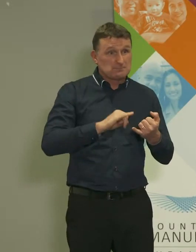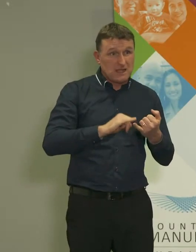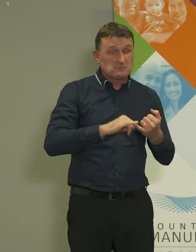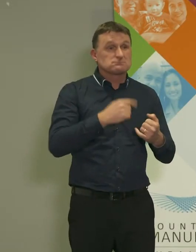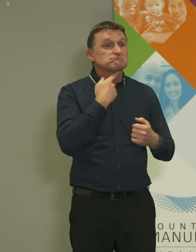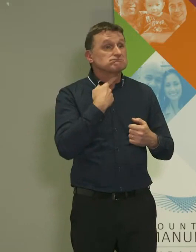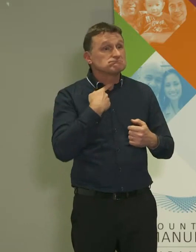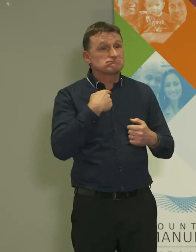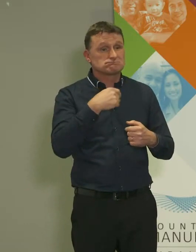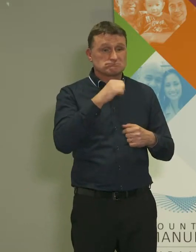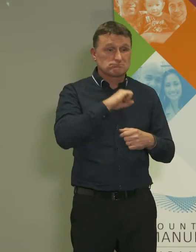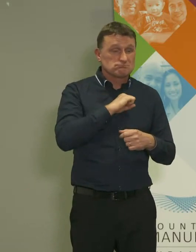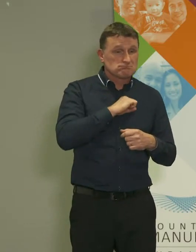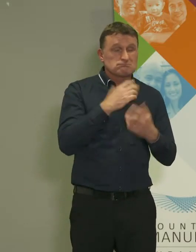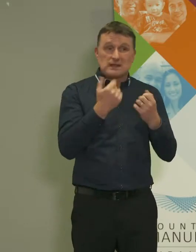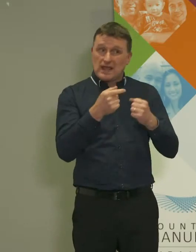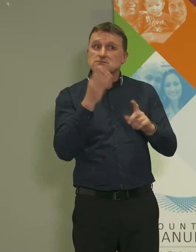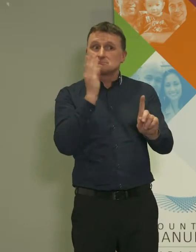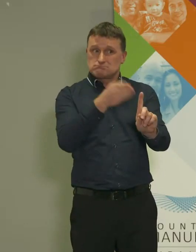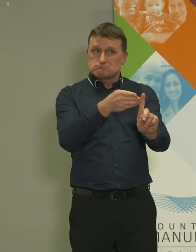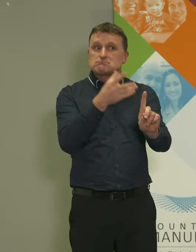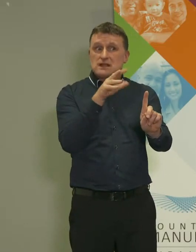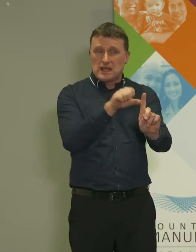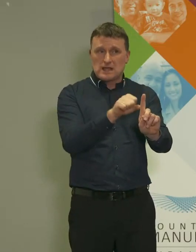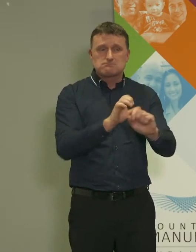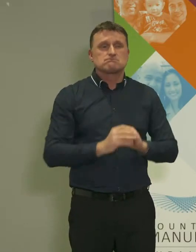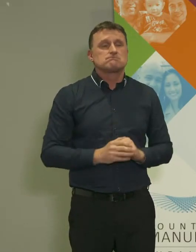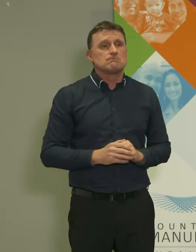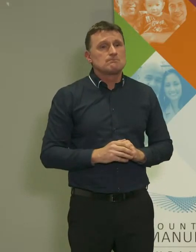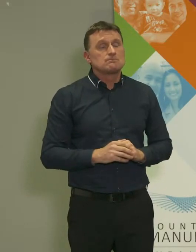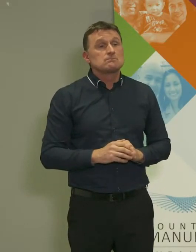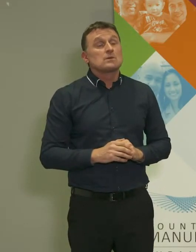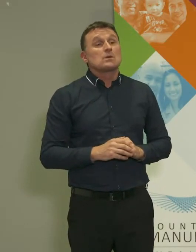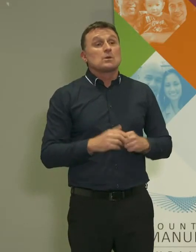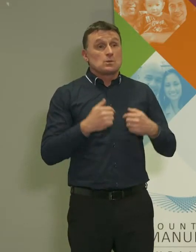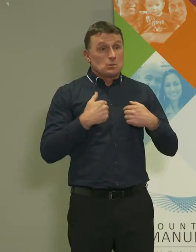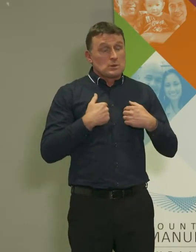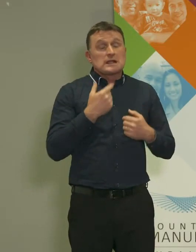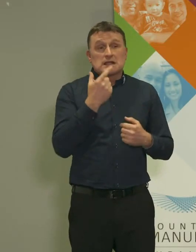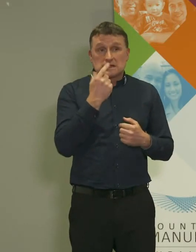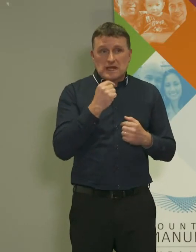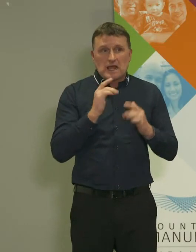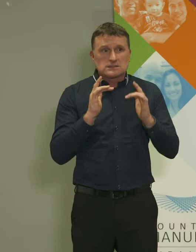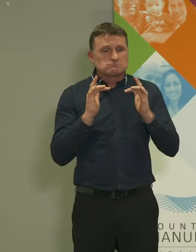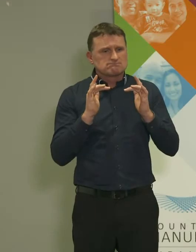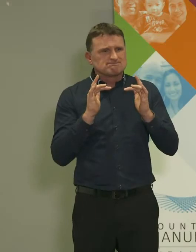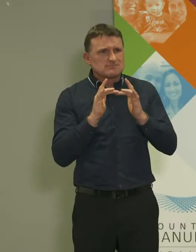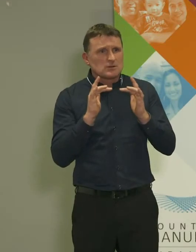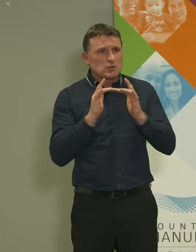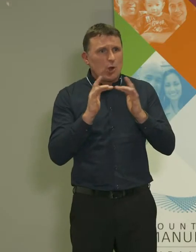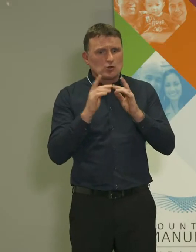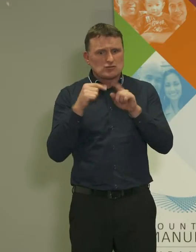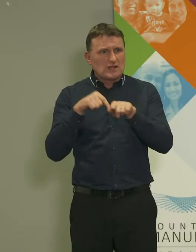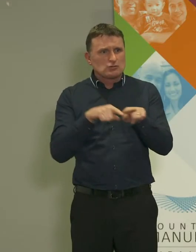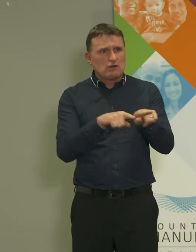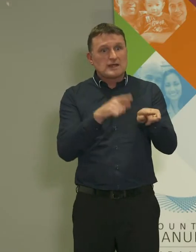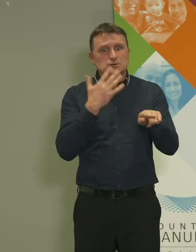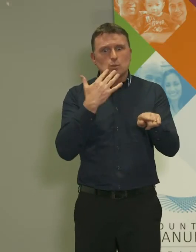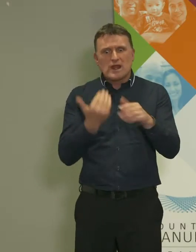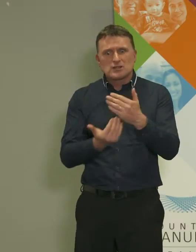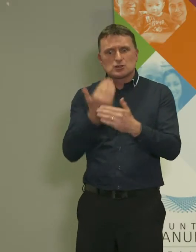And the third thing is our ability to contact trace around new cases when they do